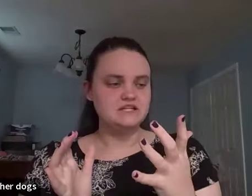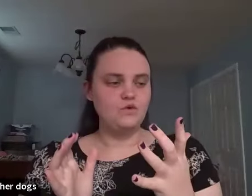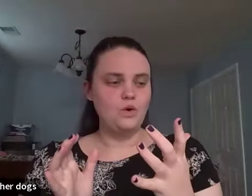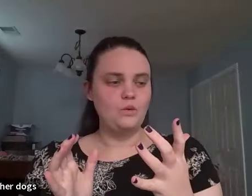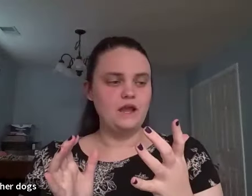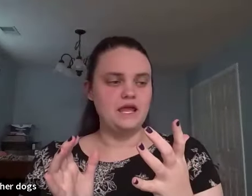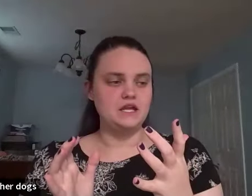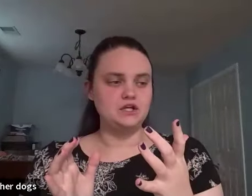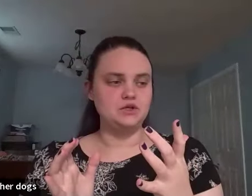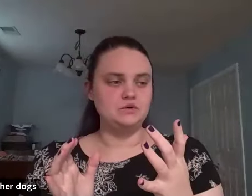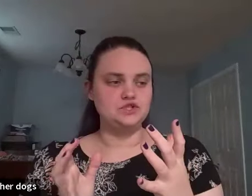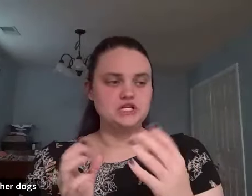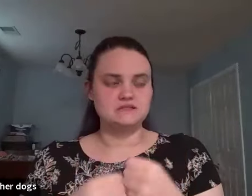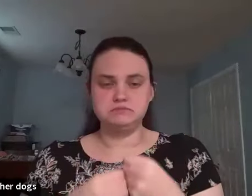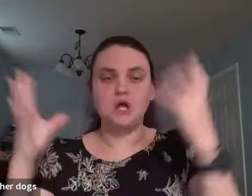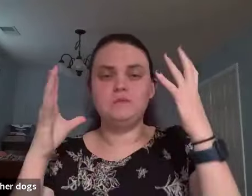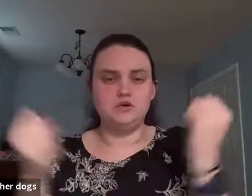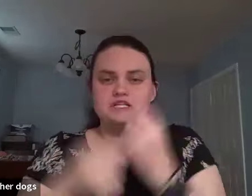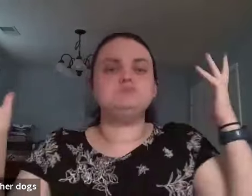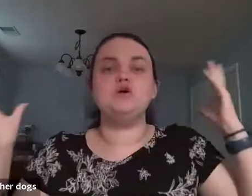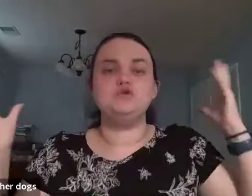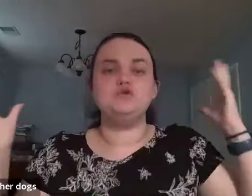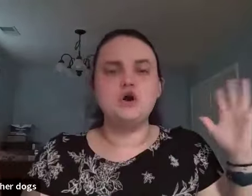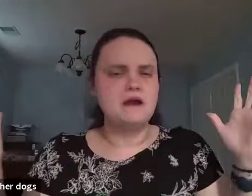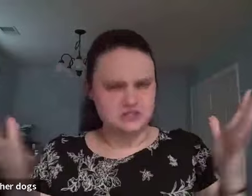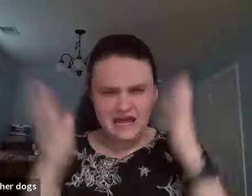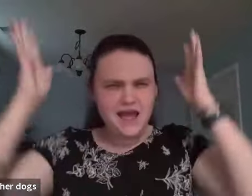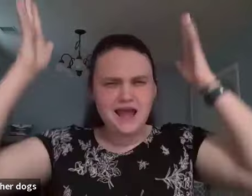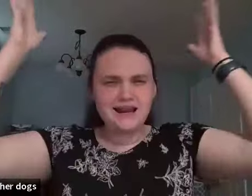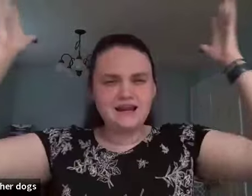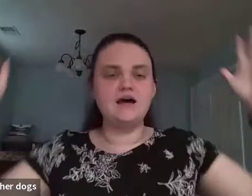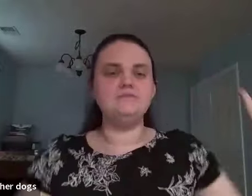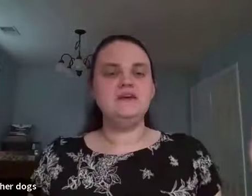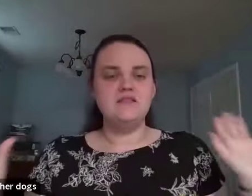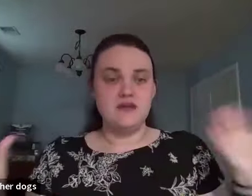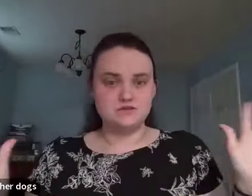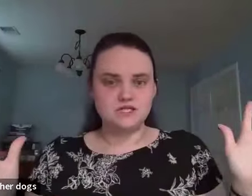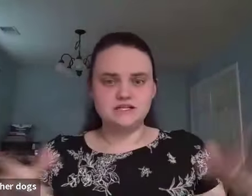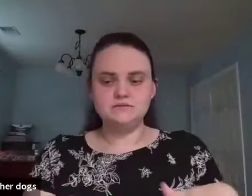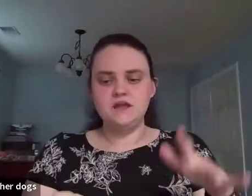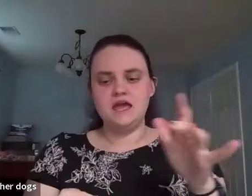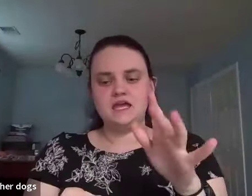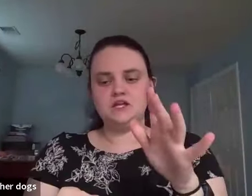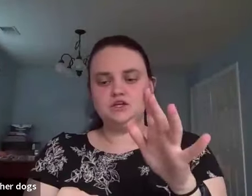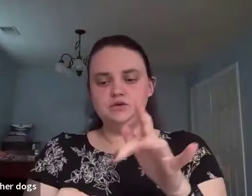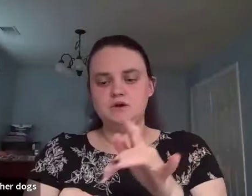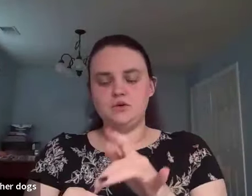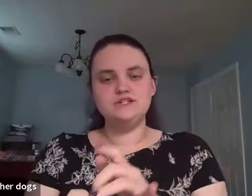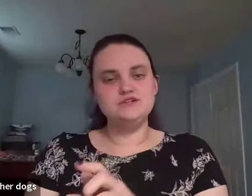Is for when you just blow up, like you explode. You're so mad, you're so ah, that sort of deal. And you are going to